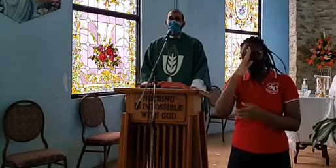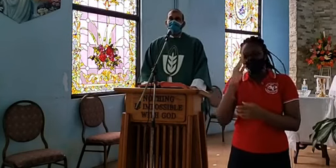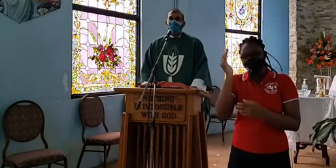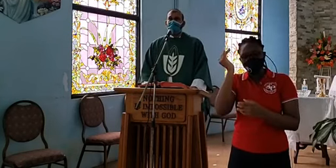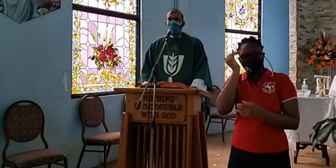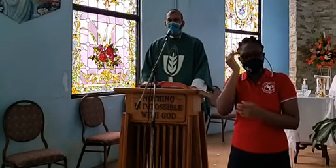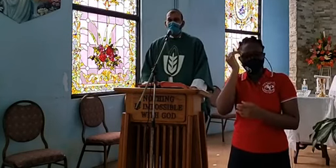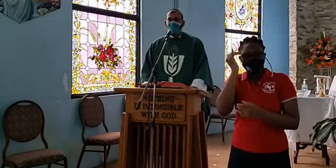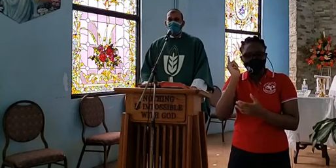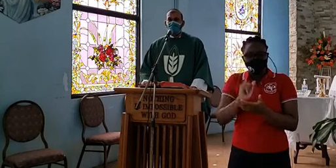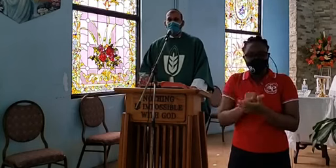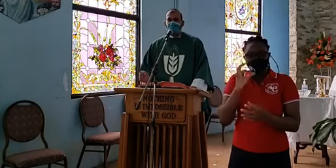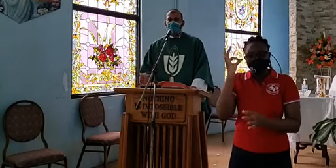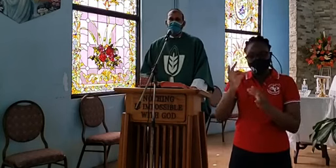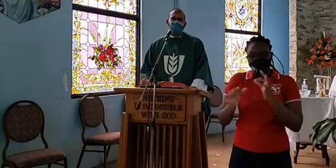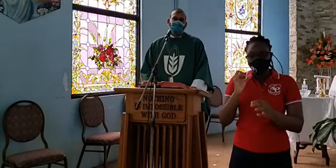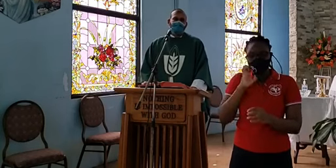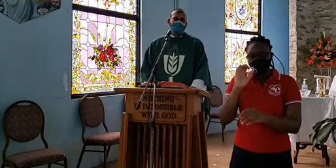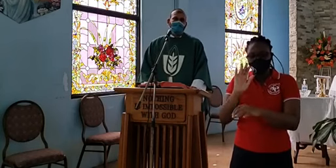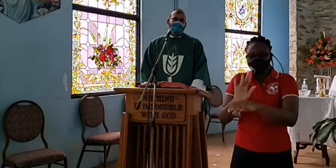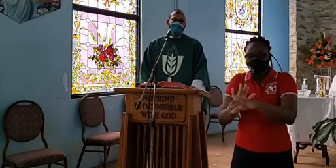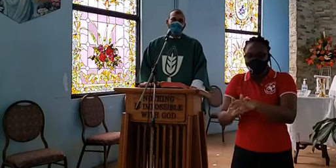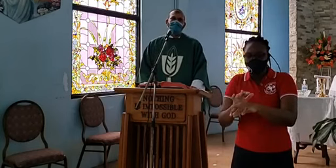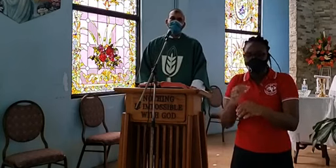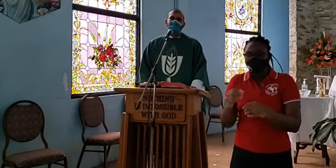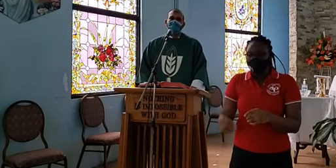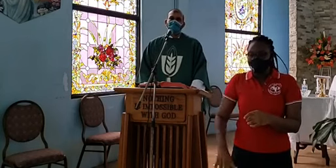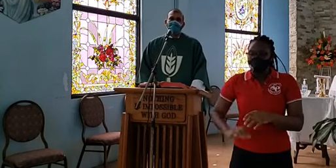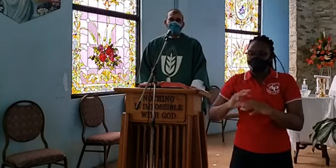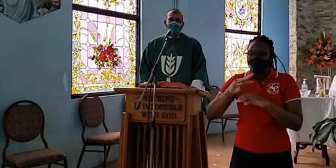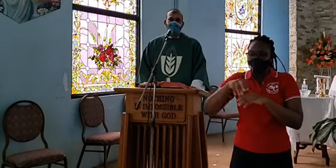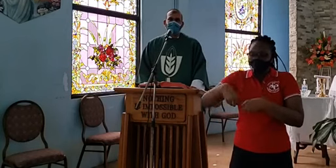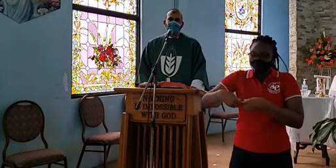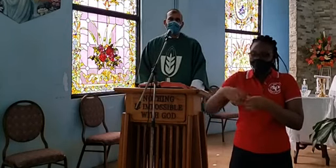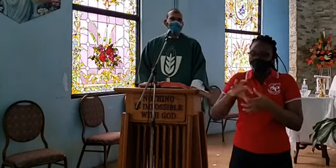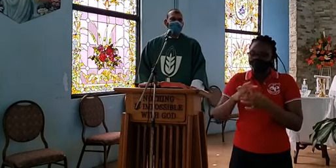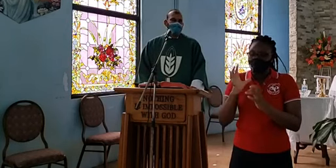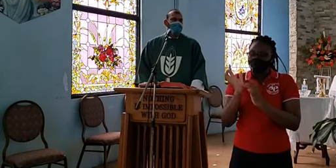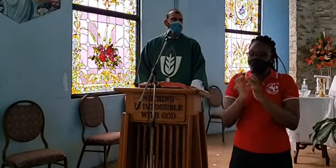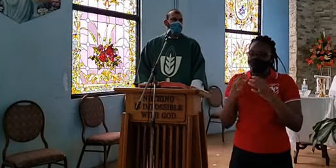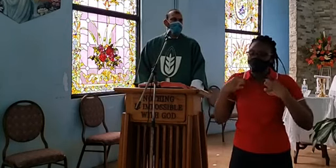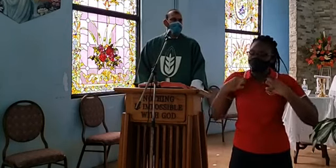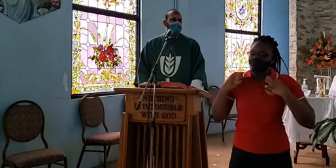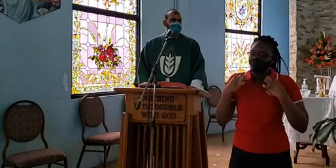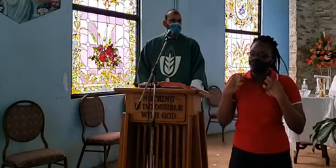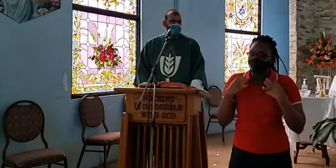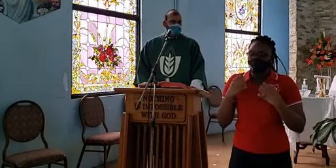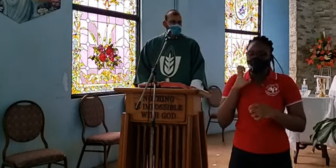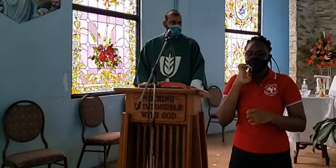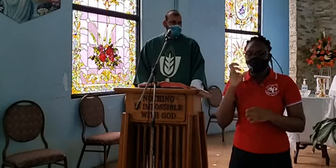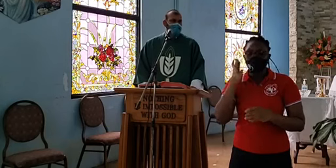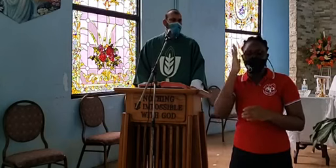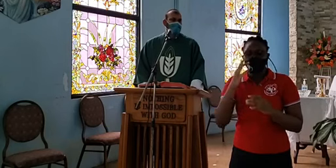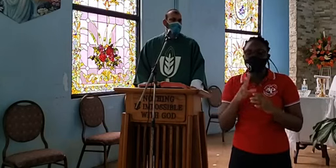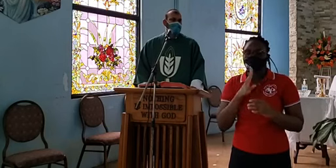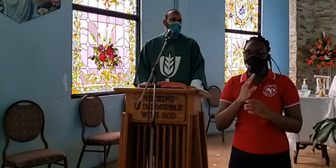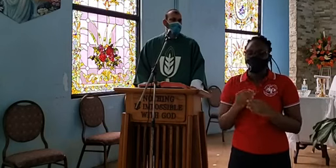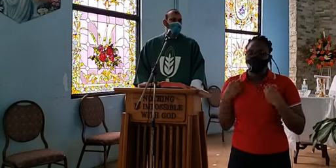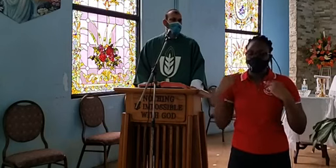knowing that if she touched the hem of Jesus' garment, she will be